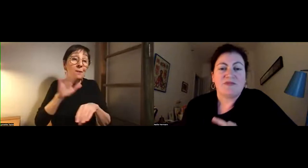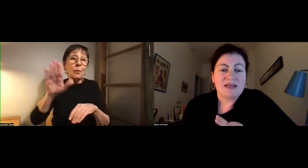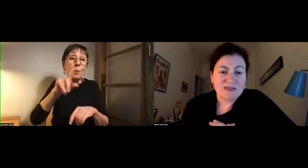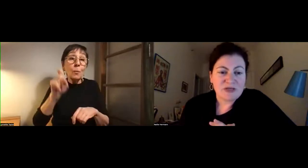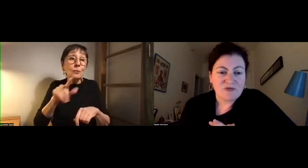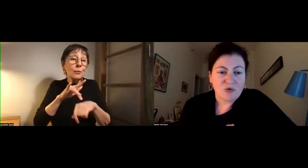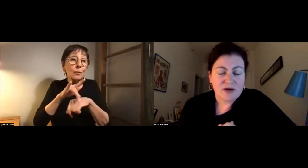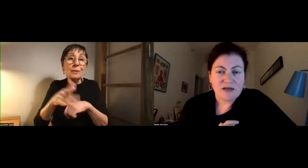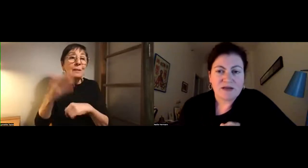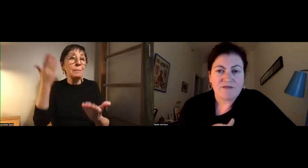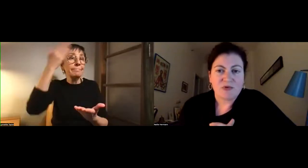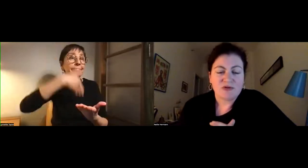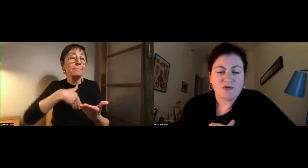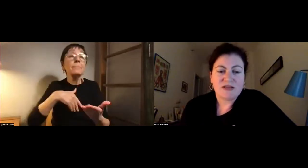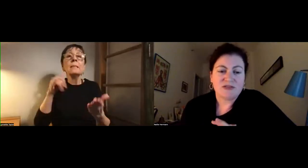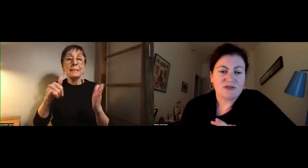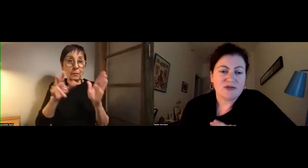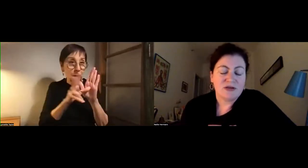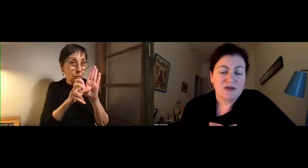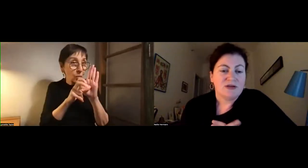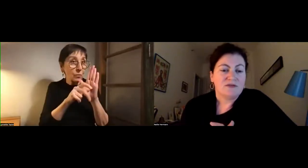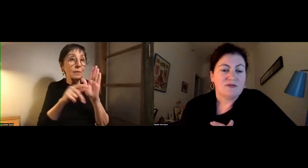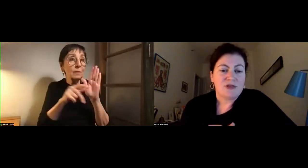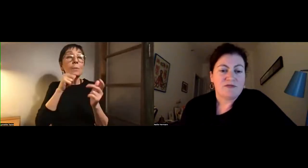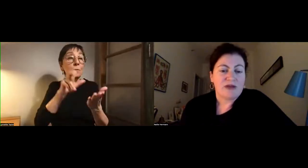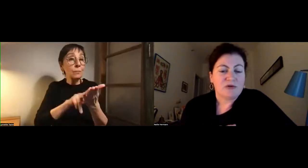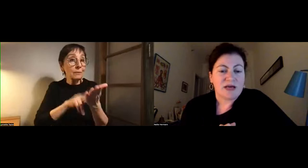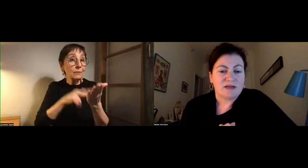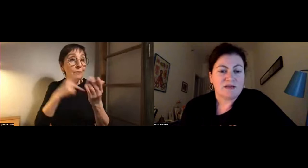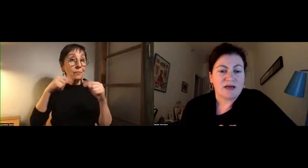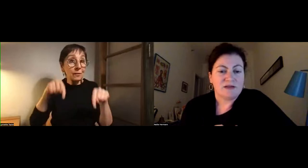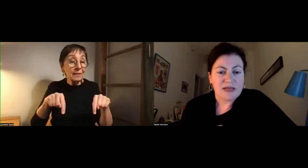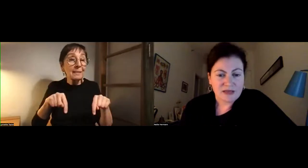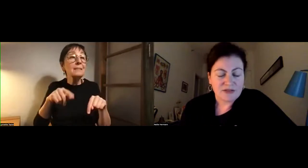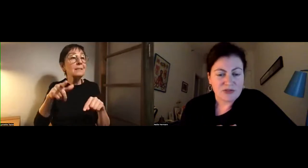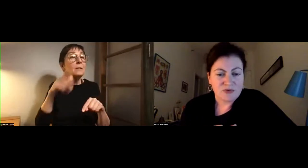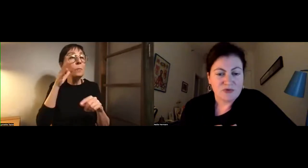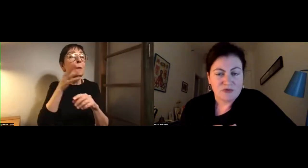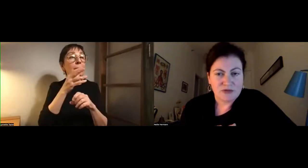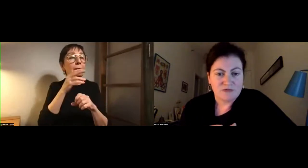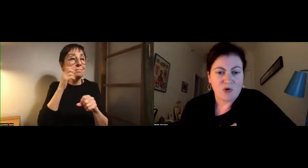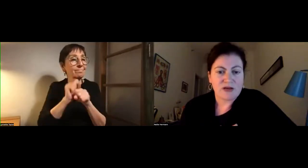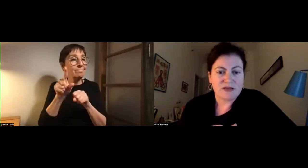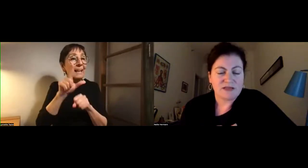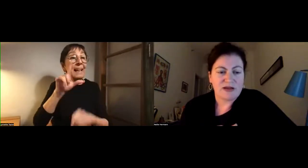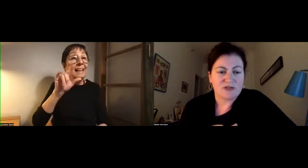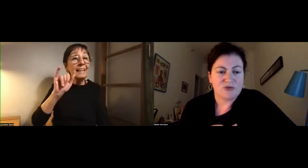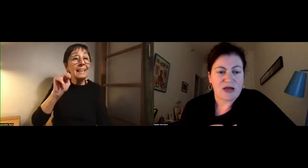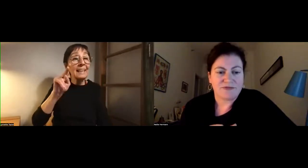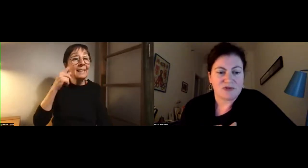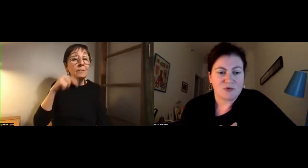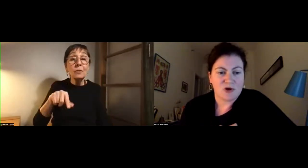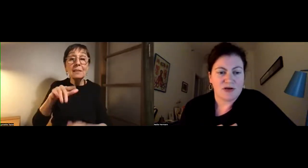The event is being recorded. Everyone who registered for the event will get a link to the recording a day or